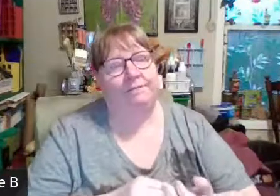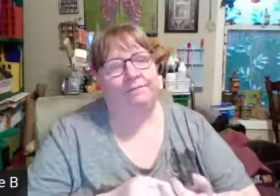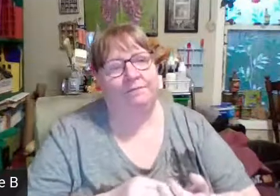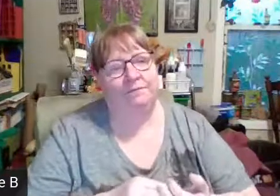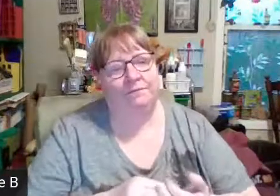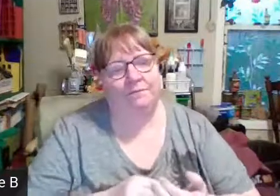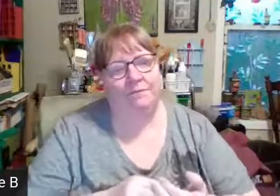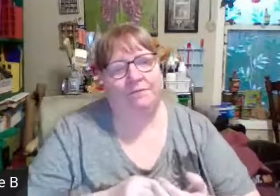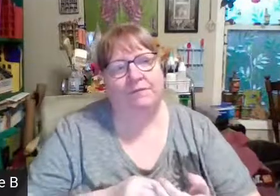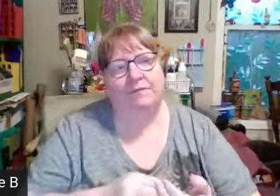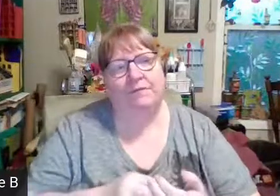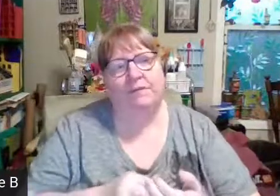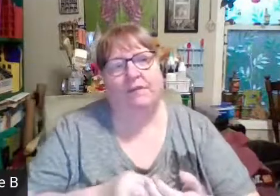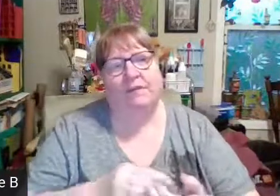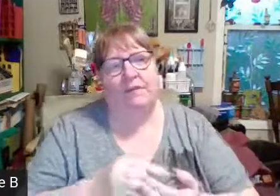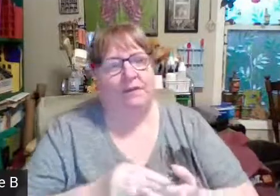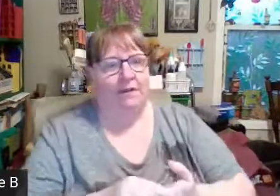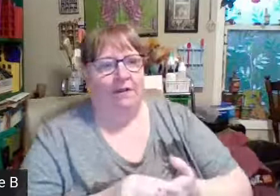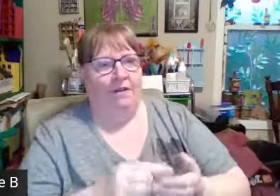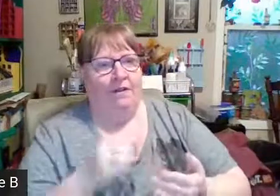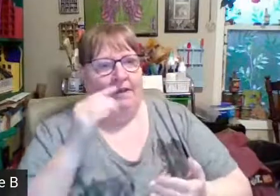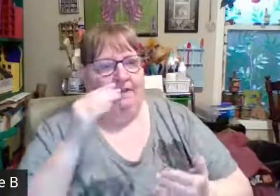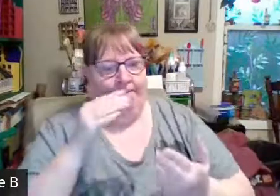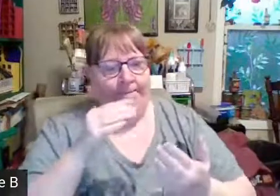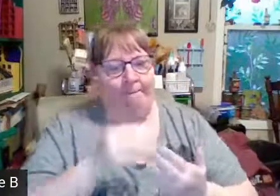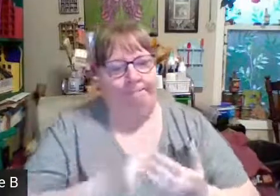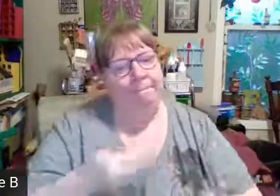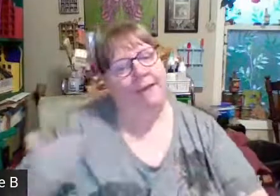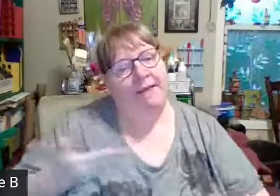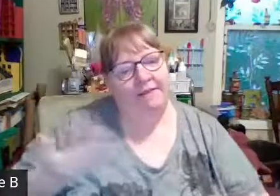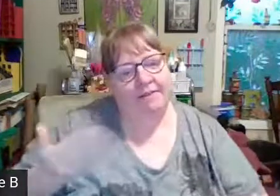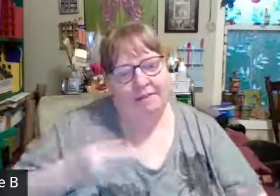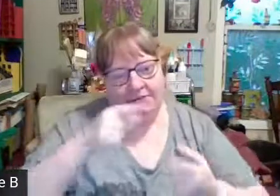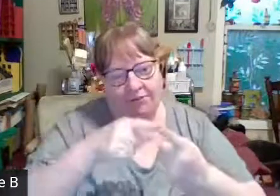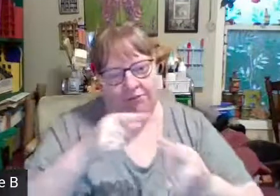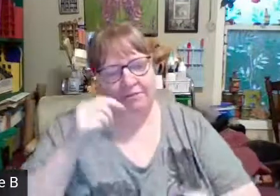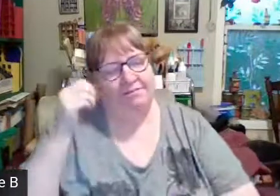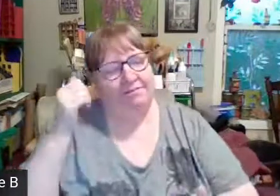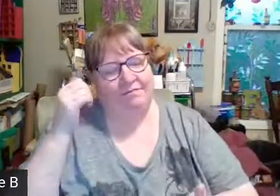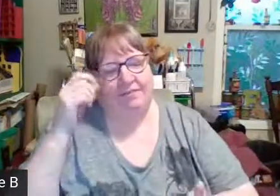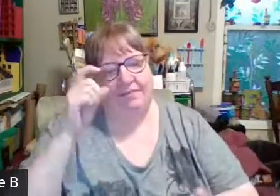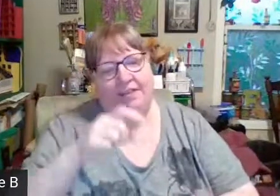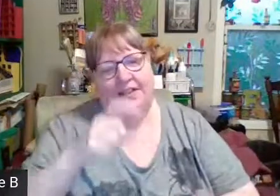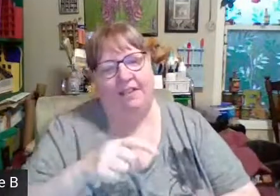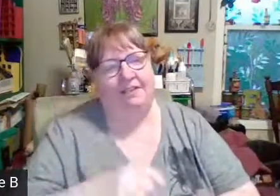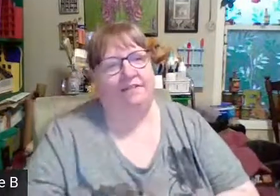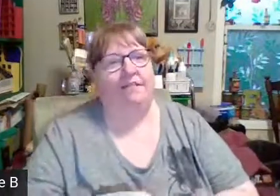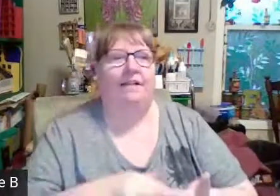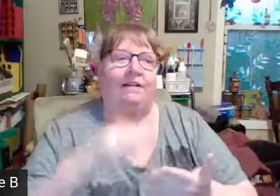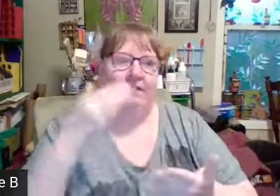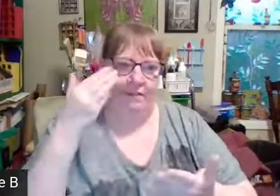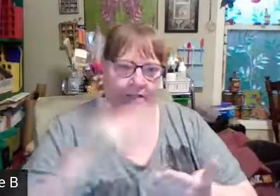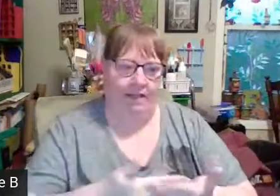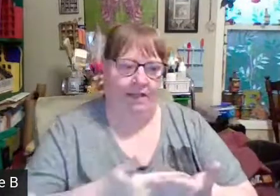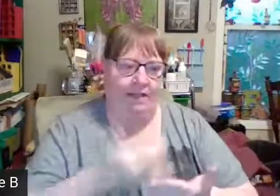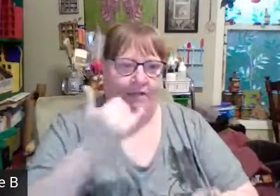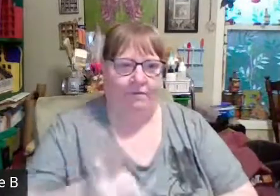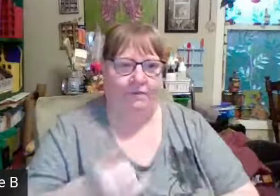consumables. You know, things that you may not need it every month, and that's fine. If you want to go in and change it all the